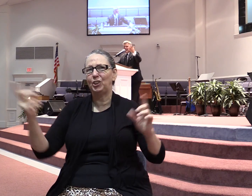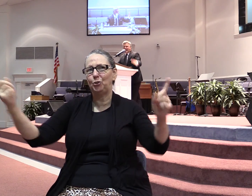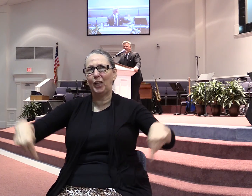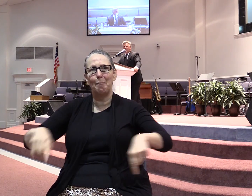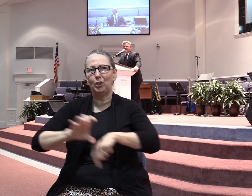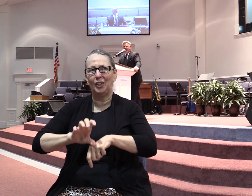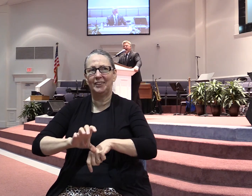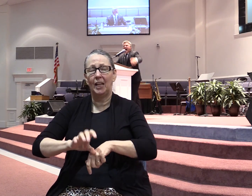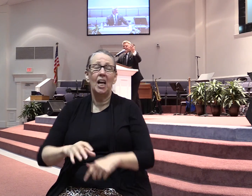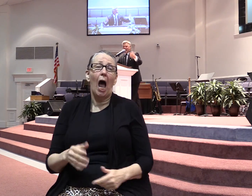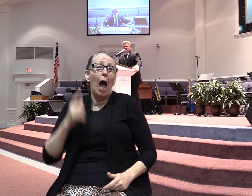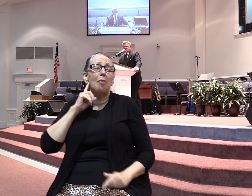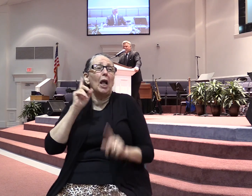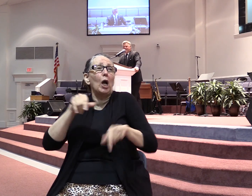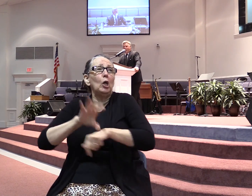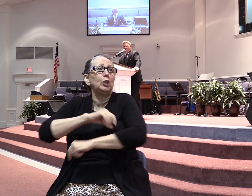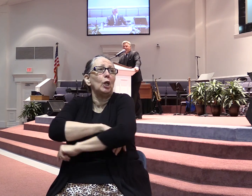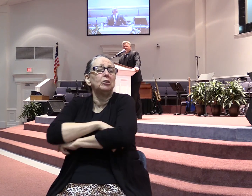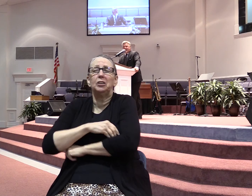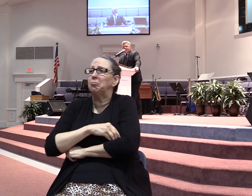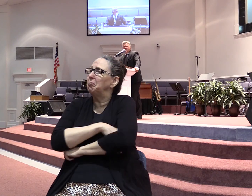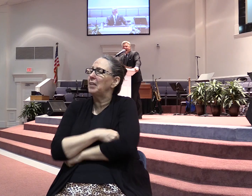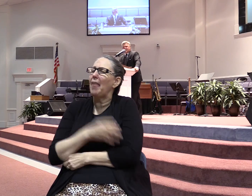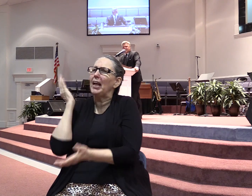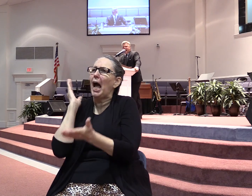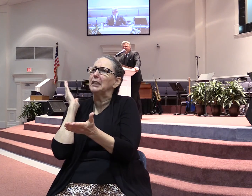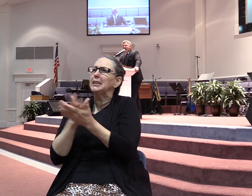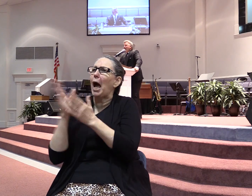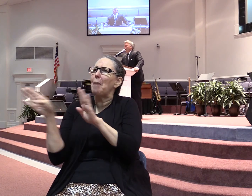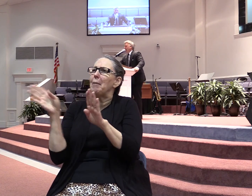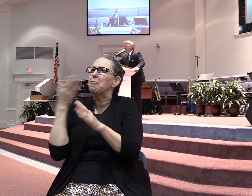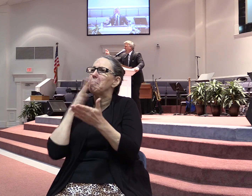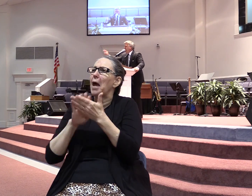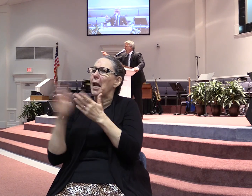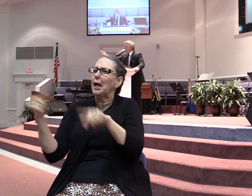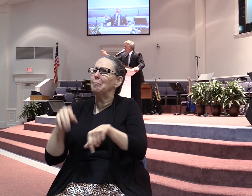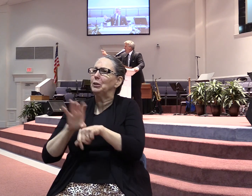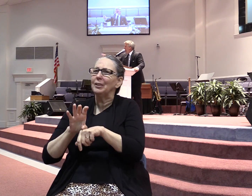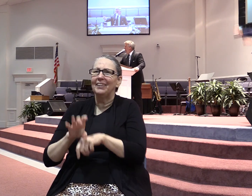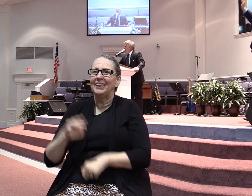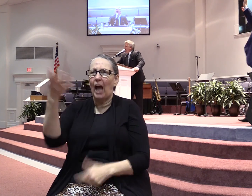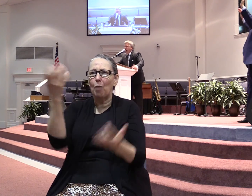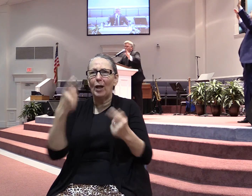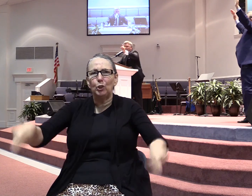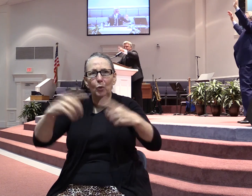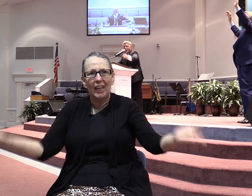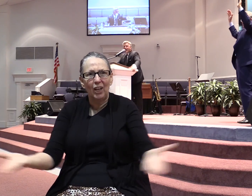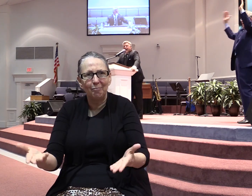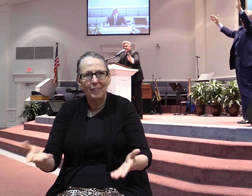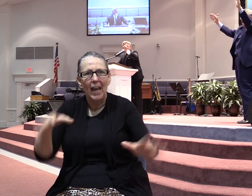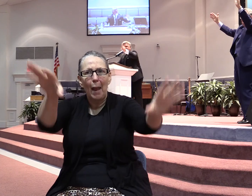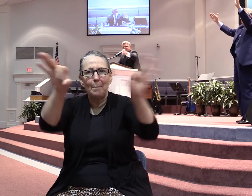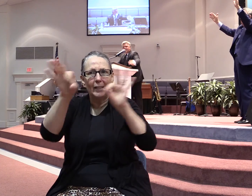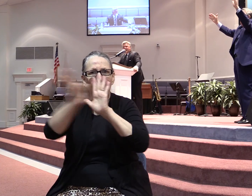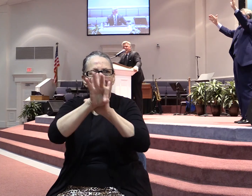because you decided one day, I think I'll just put my whoremonger and go to the house of God. You're here because God wants you. God wants you.